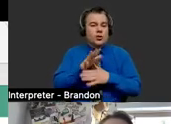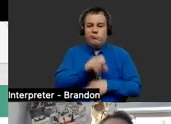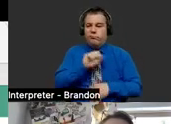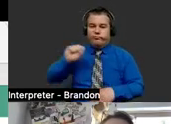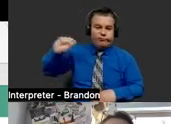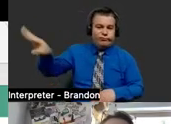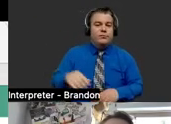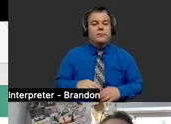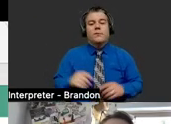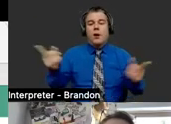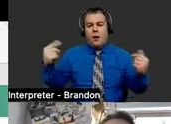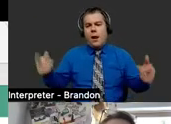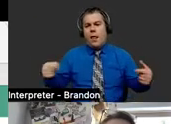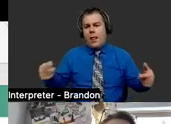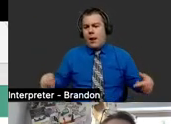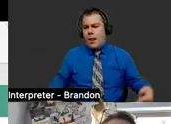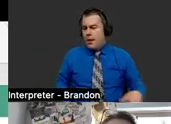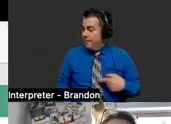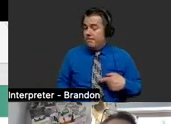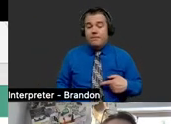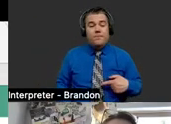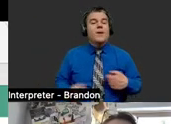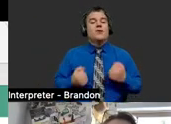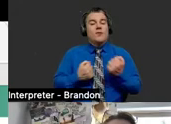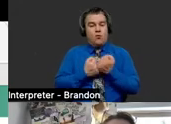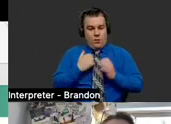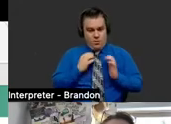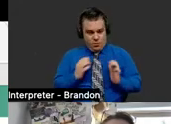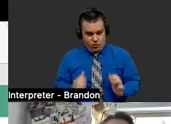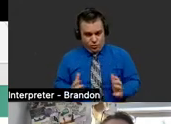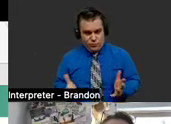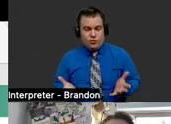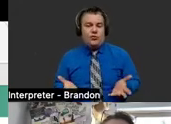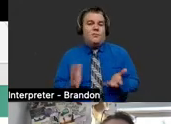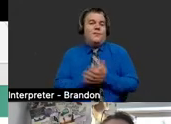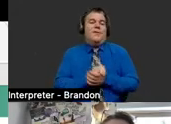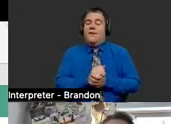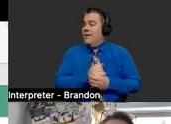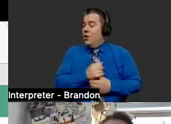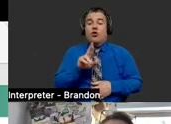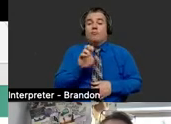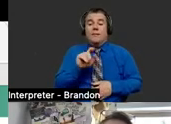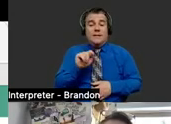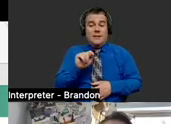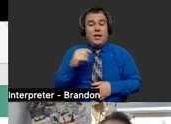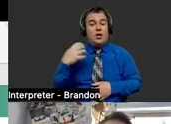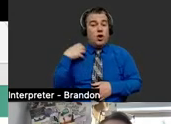all the way down is here's supporting our customers. So here's reset coaching